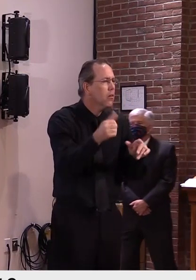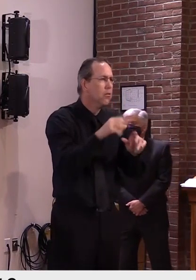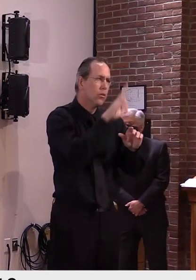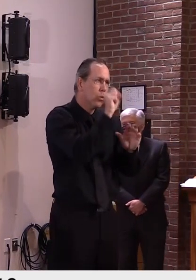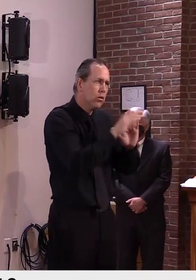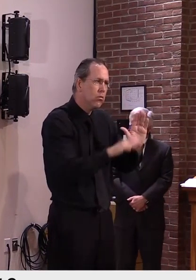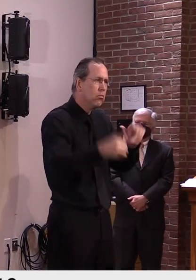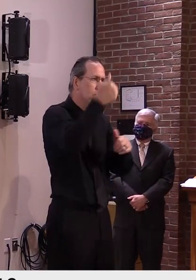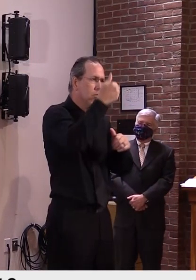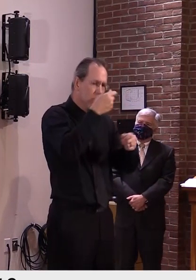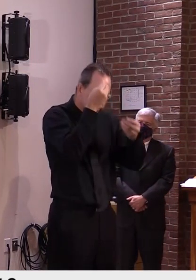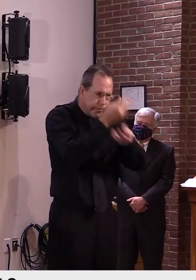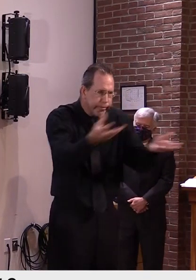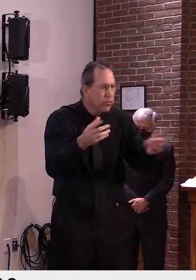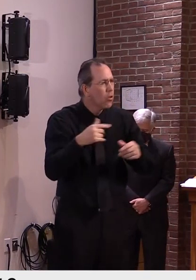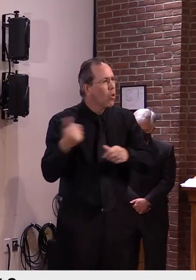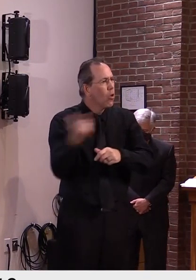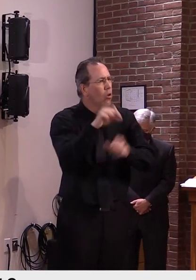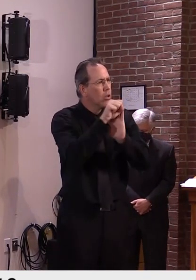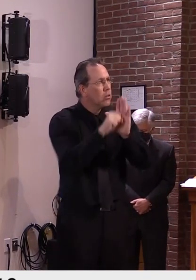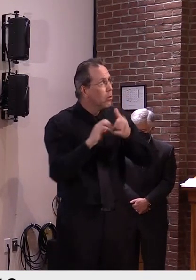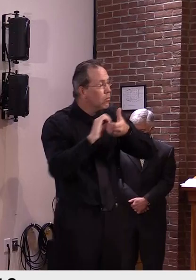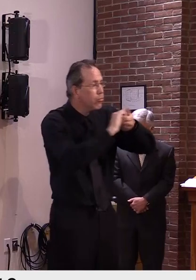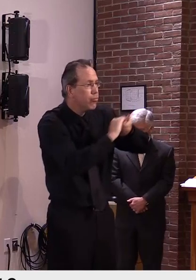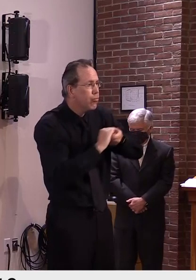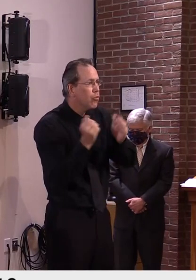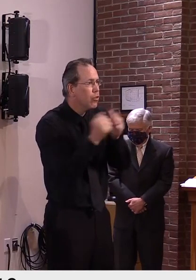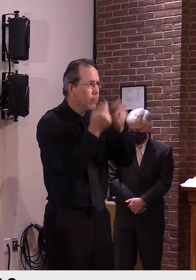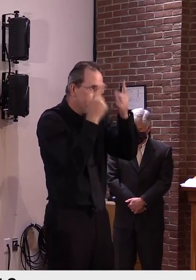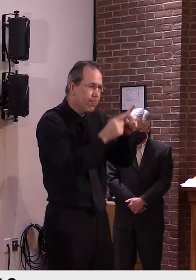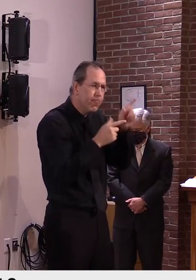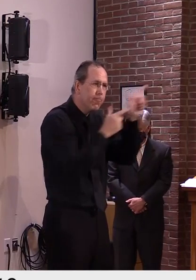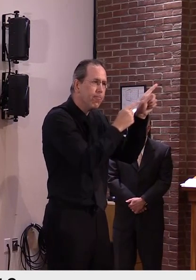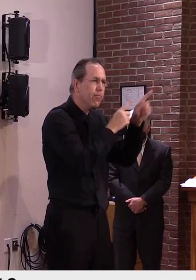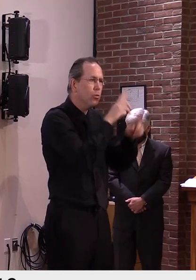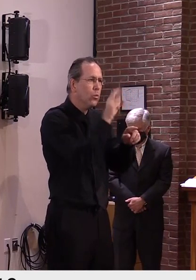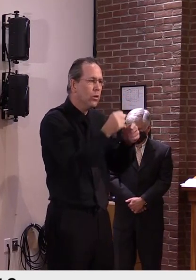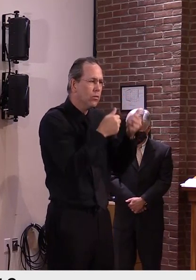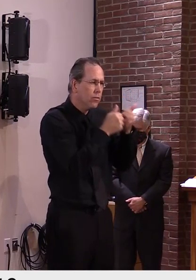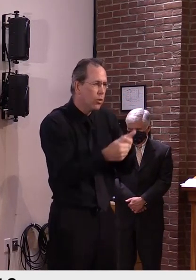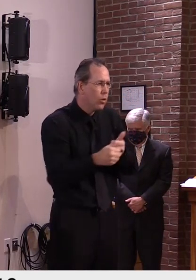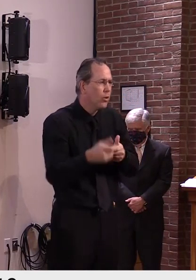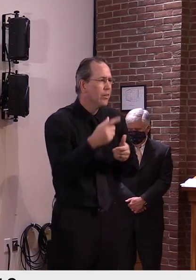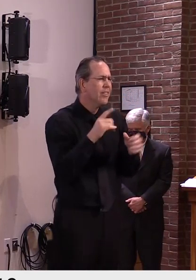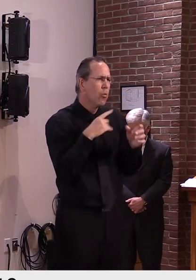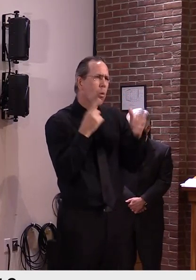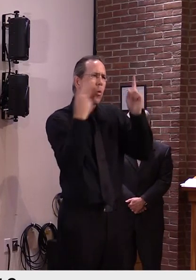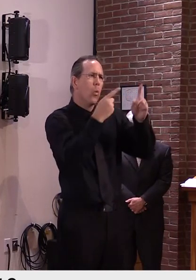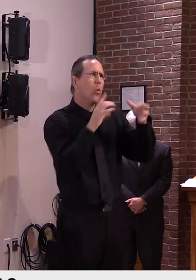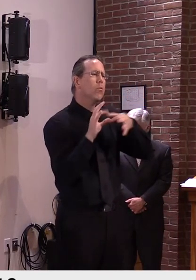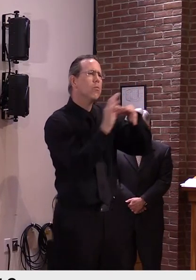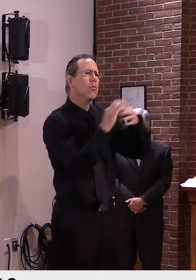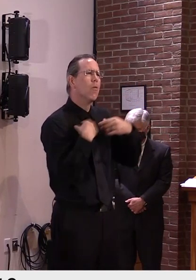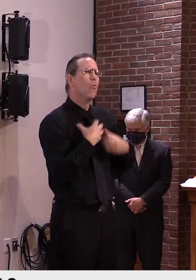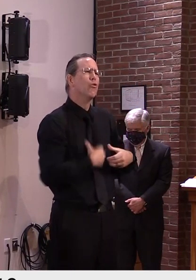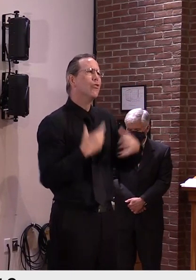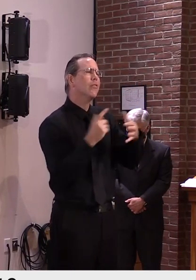another. And that's what the country has needed for the whole time of this pandemic. I don't foresee